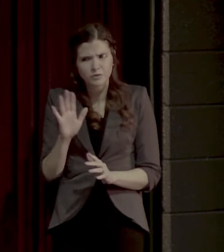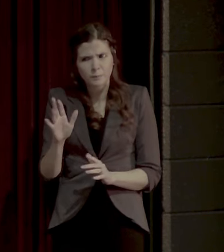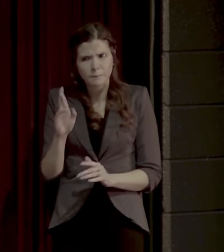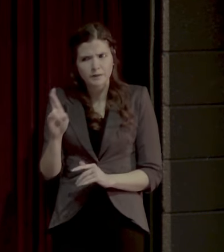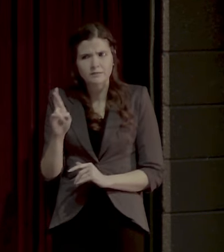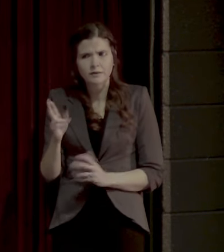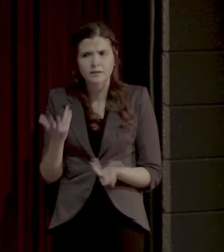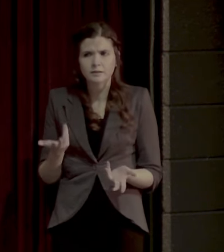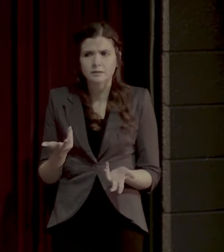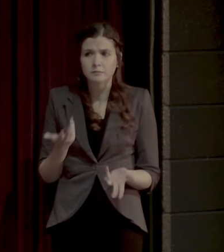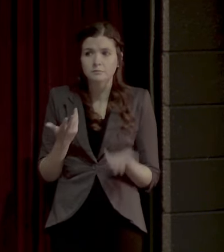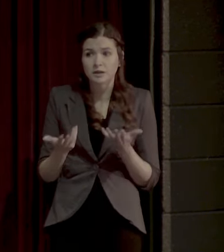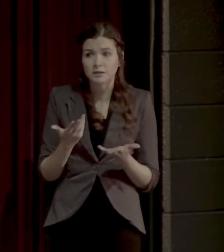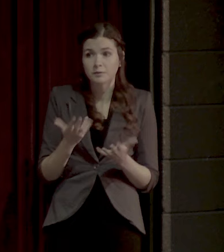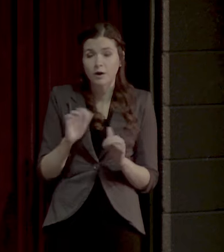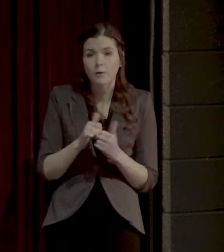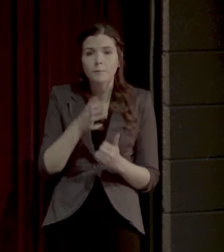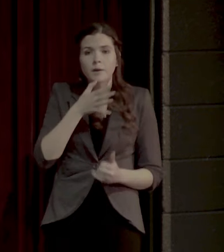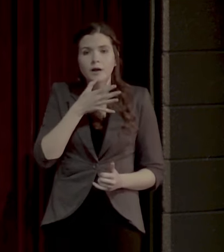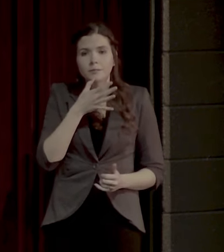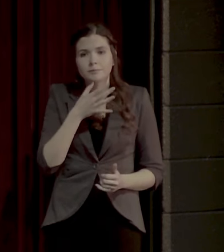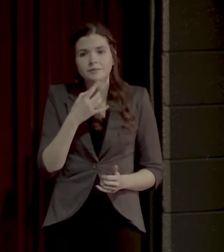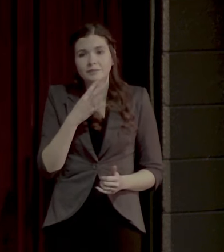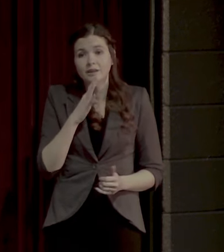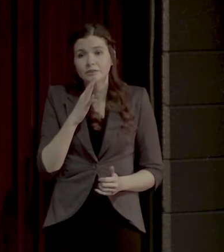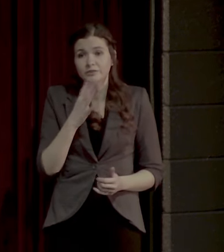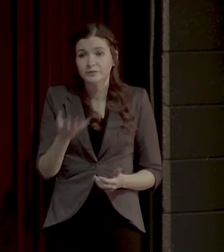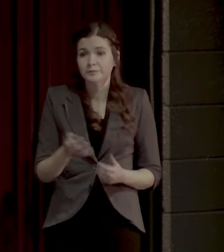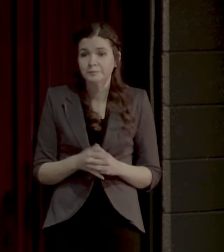or maybe the way your mom used to talk to you.